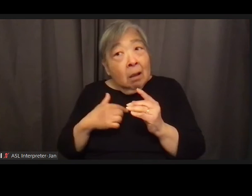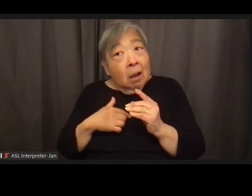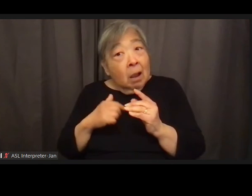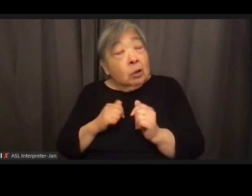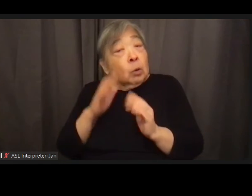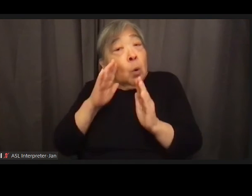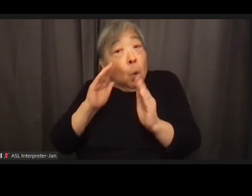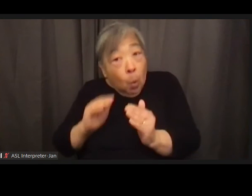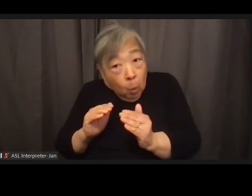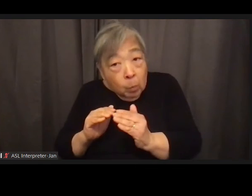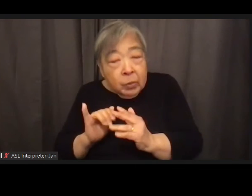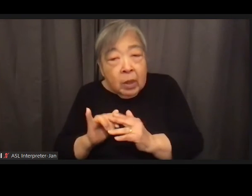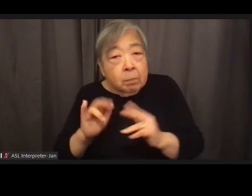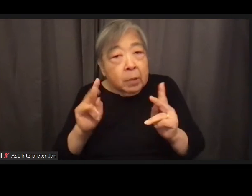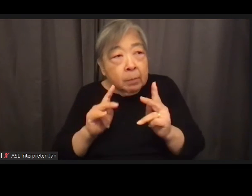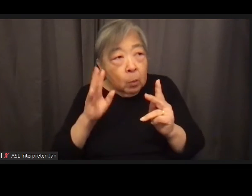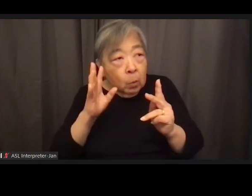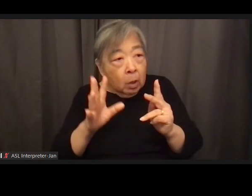with it